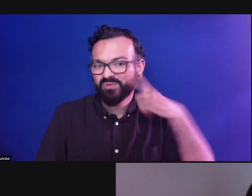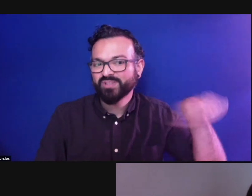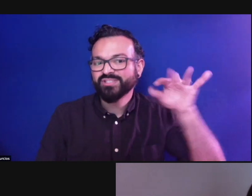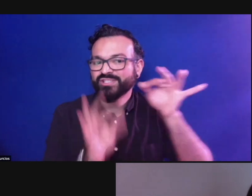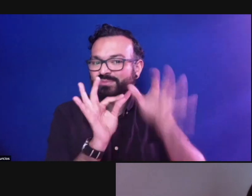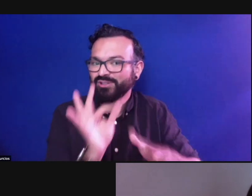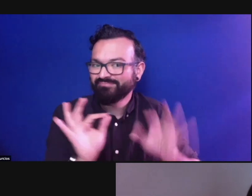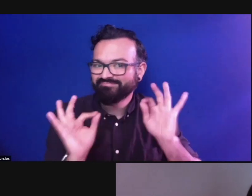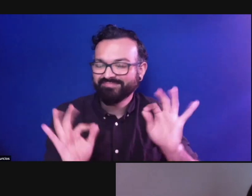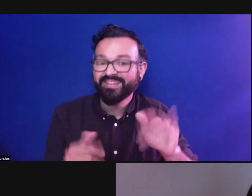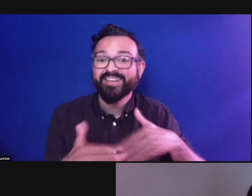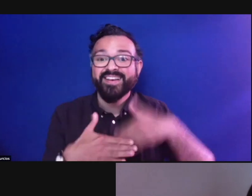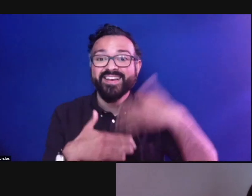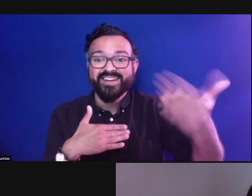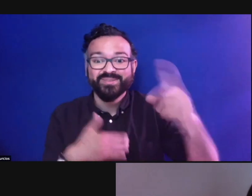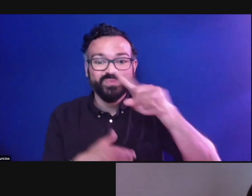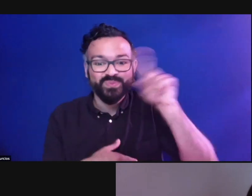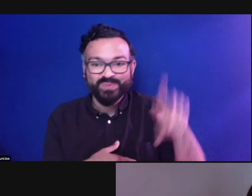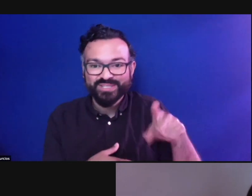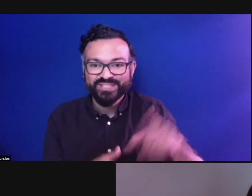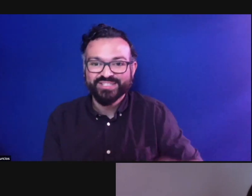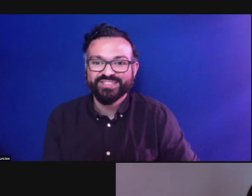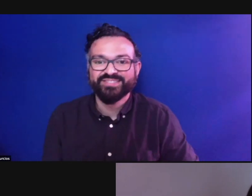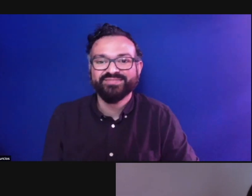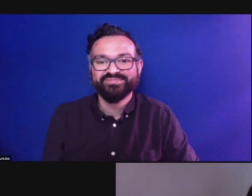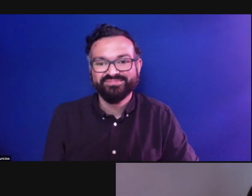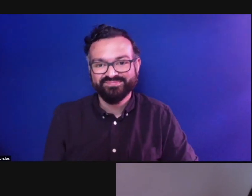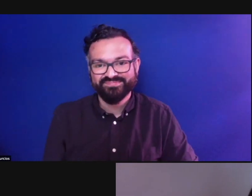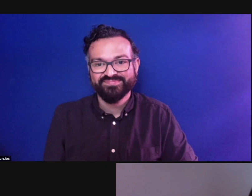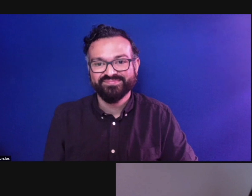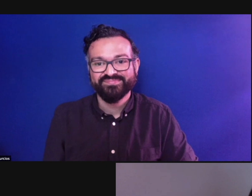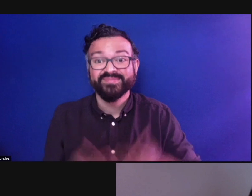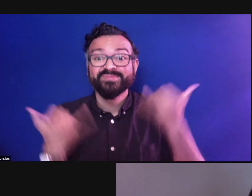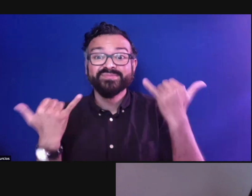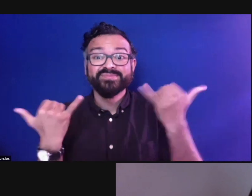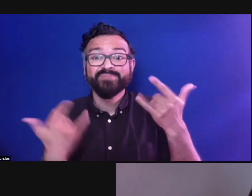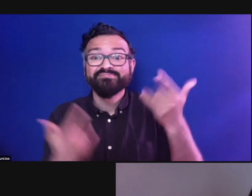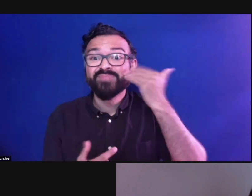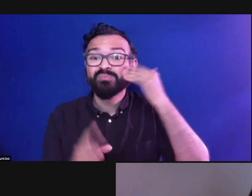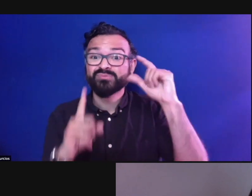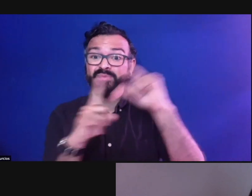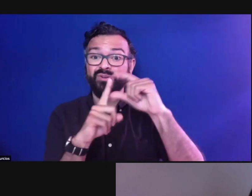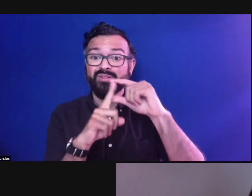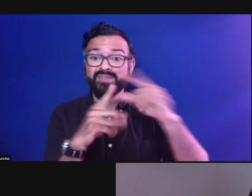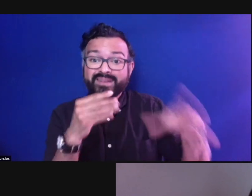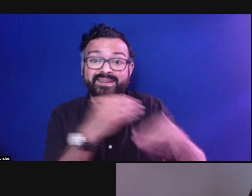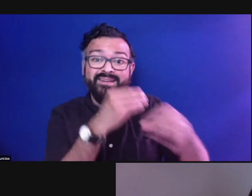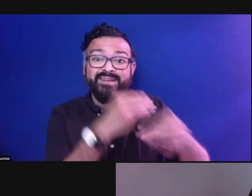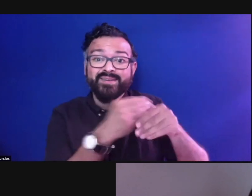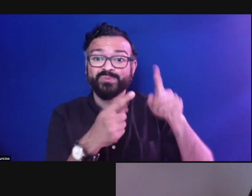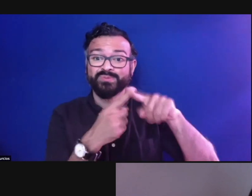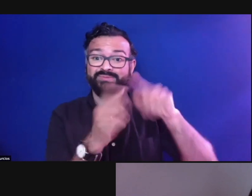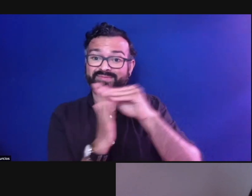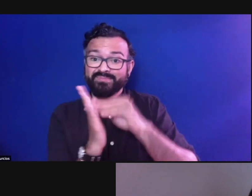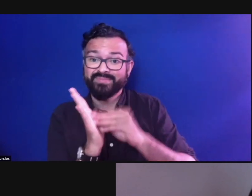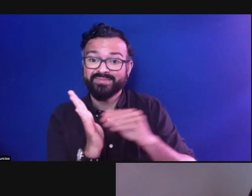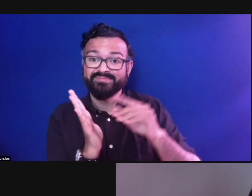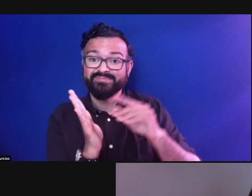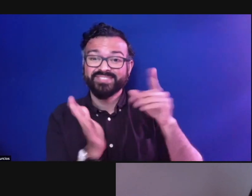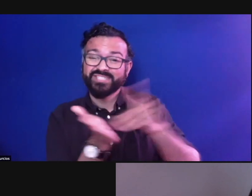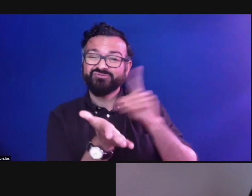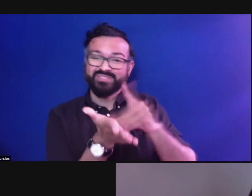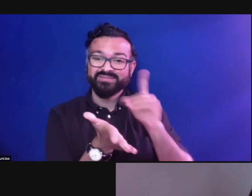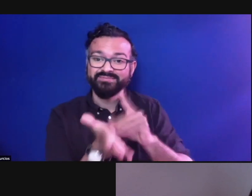get that language directly in ASL. Even some through the best or worst experiences I have, it's just a